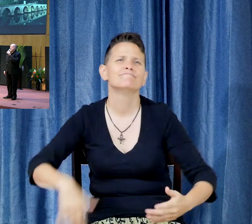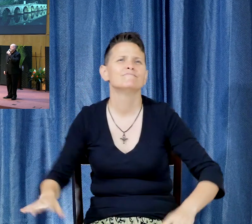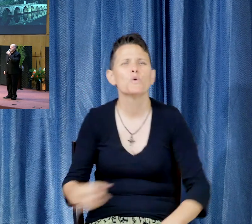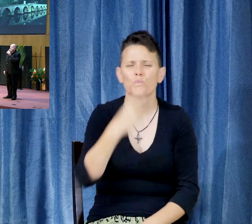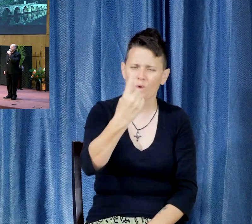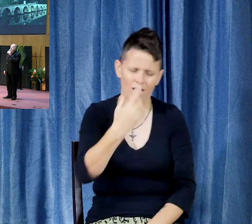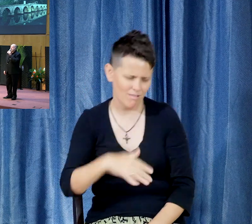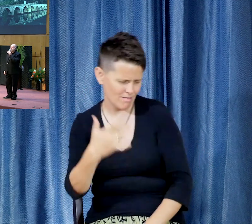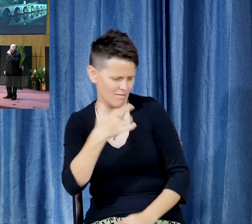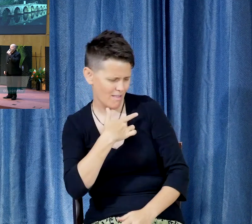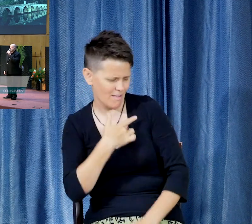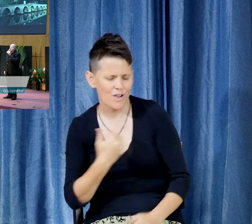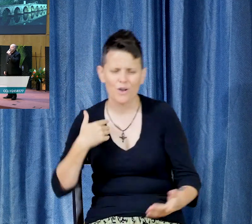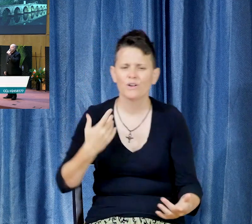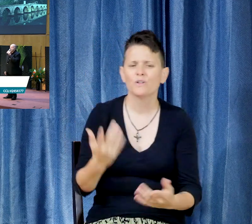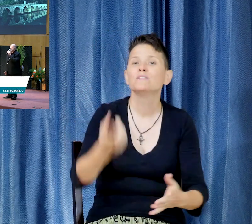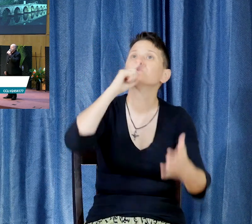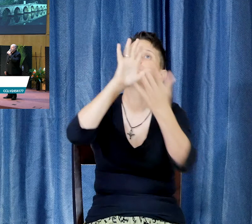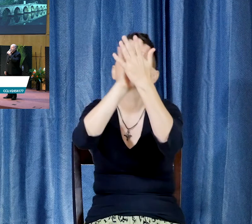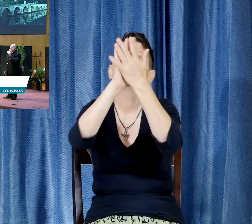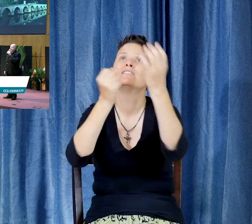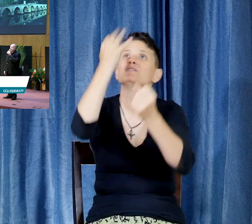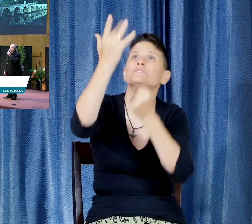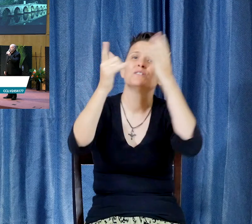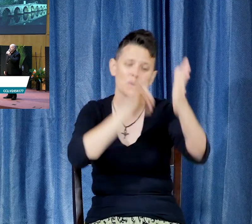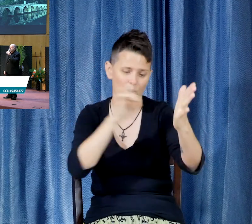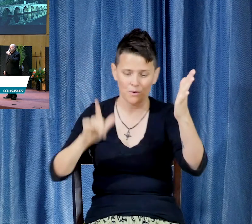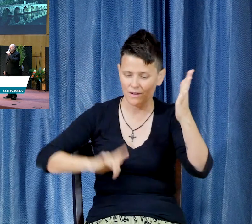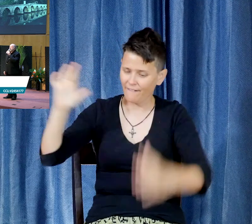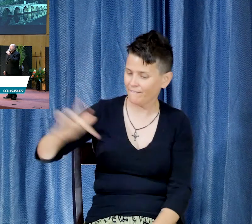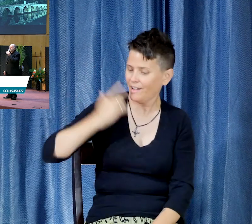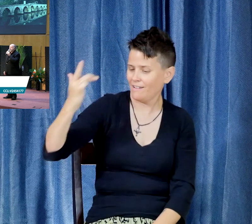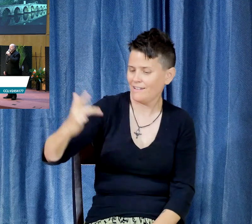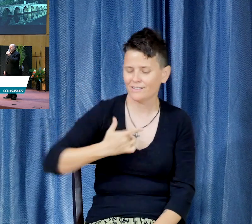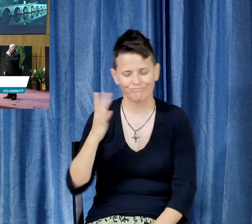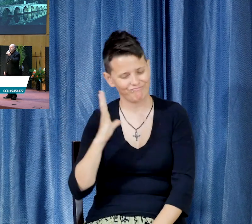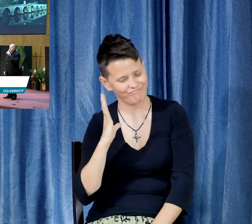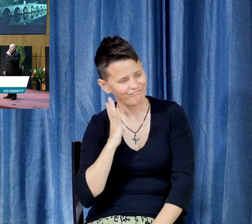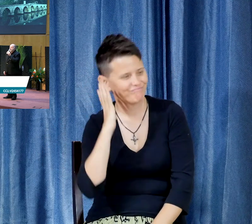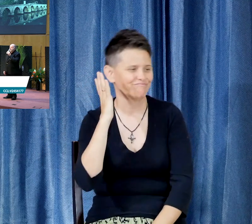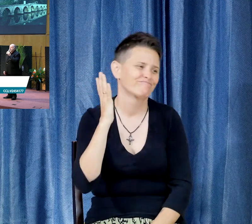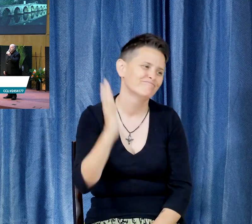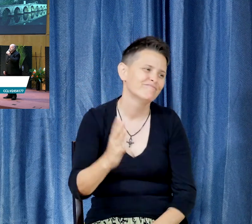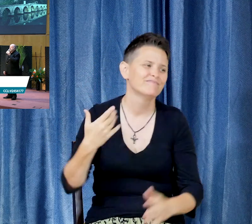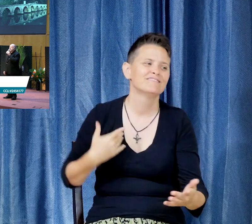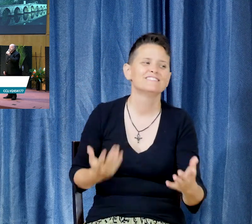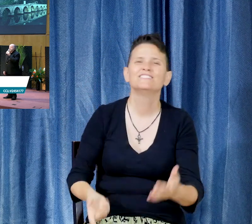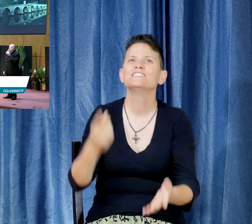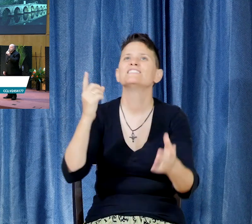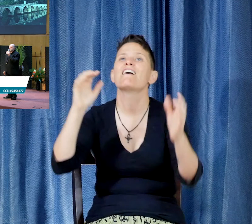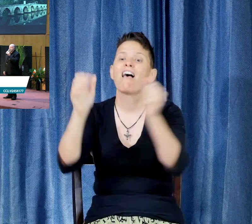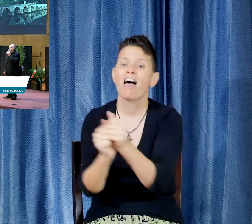crying, saying thanks and praise to the Lord, and I will feel alright. Let's